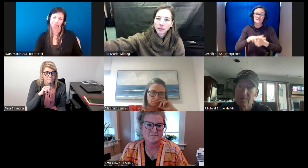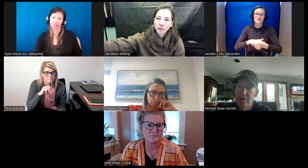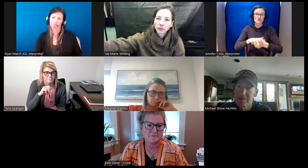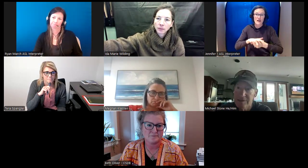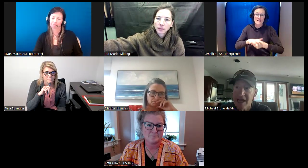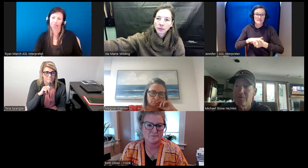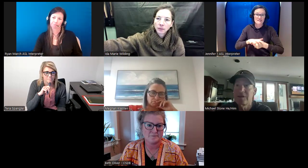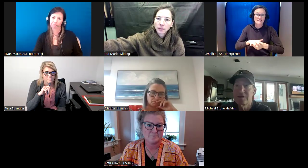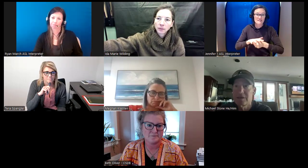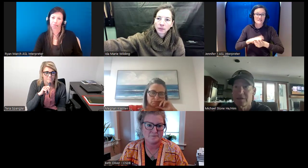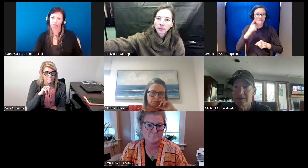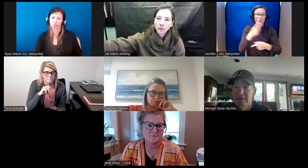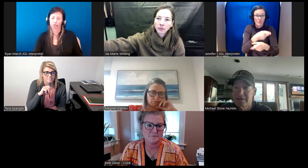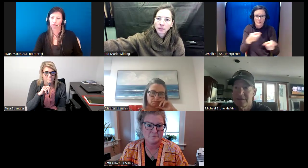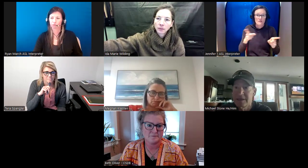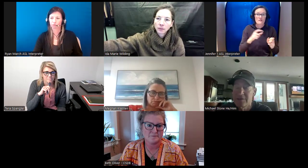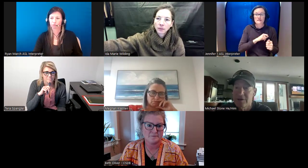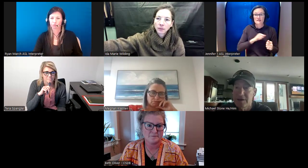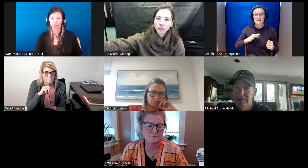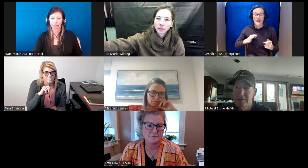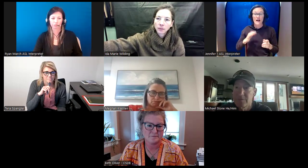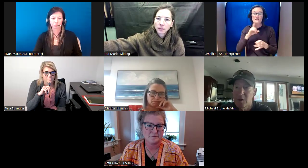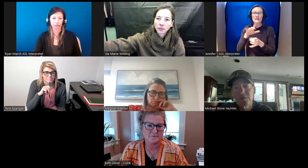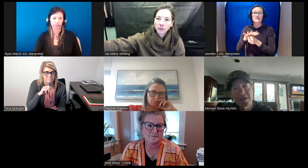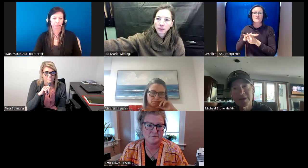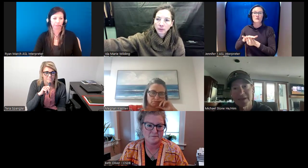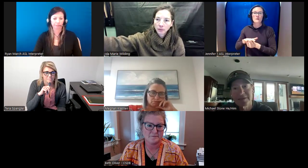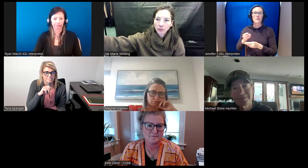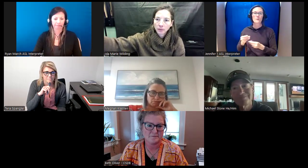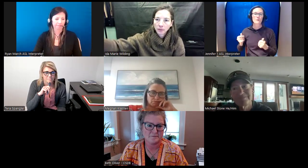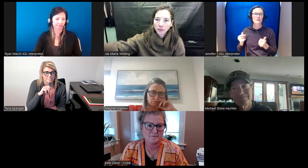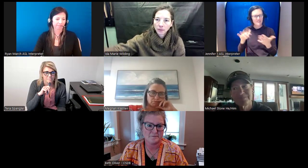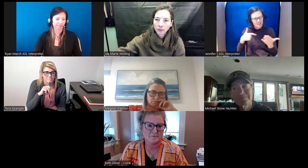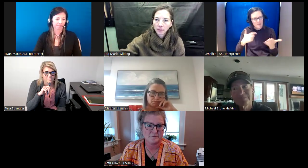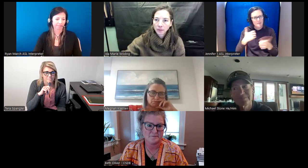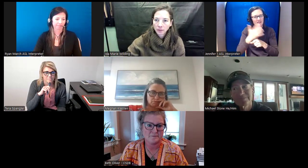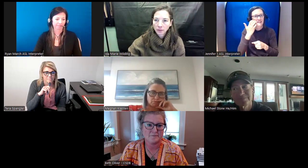with amongst the staff and in other areas. Hopefully that makes sense.